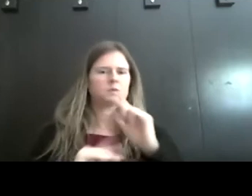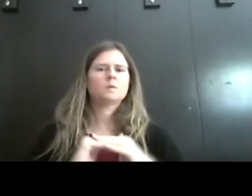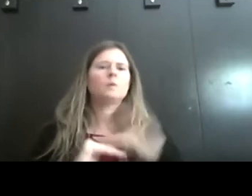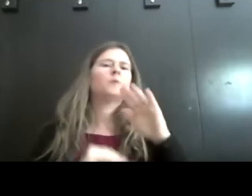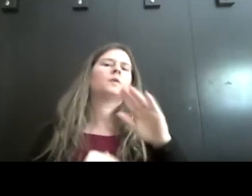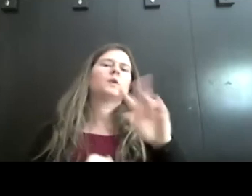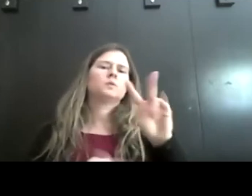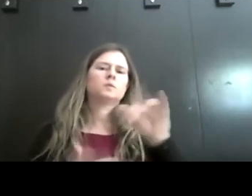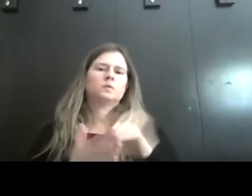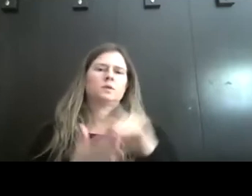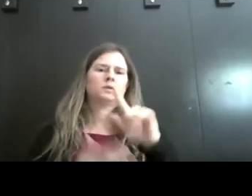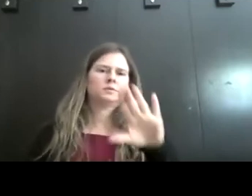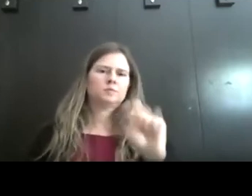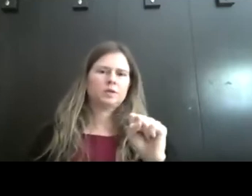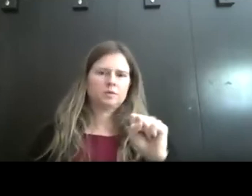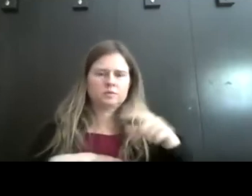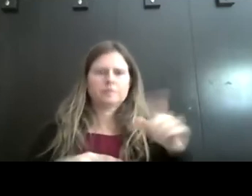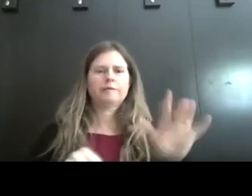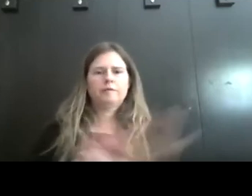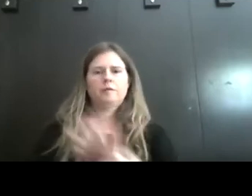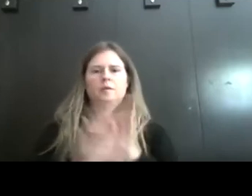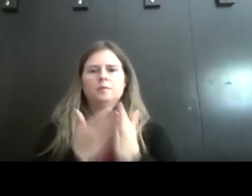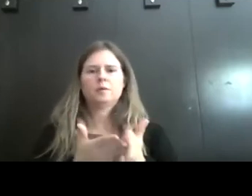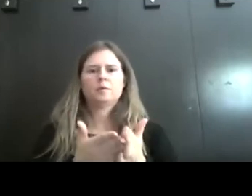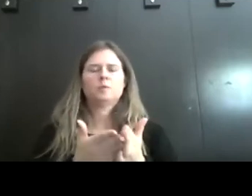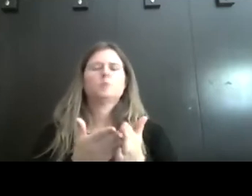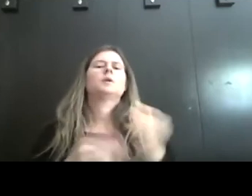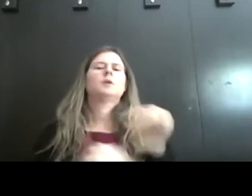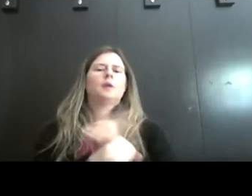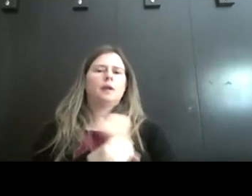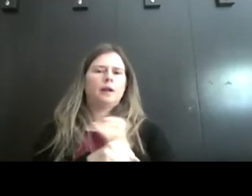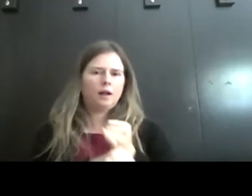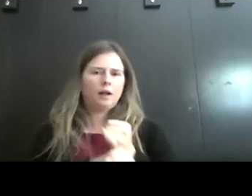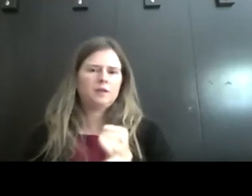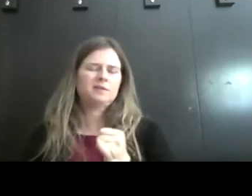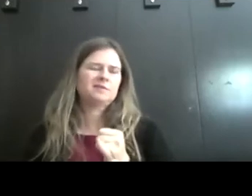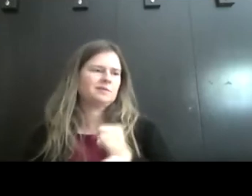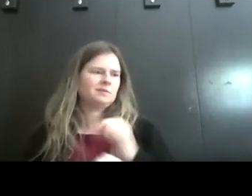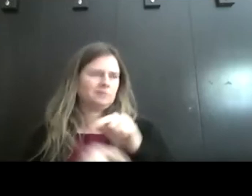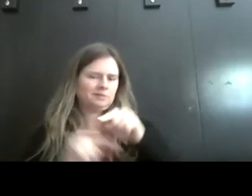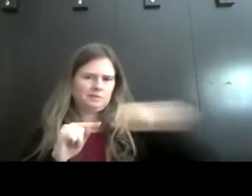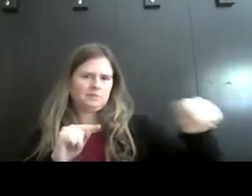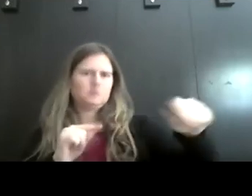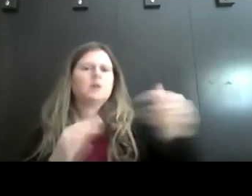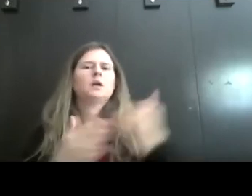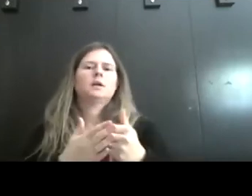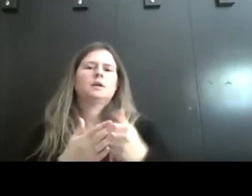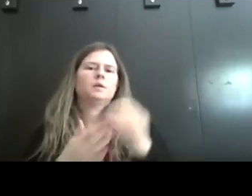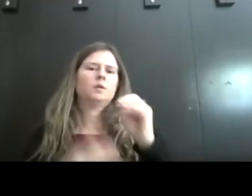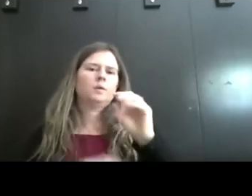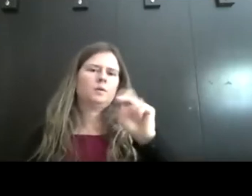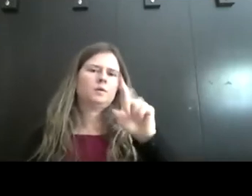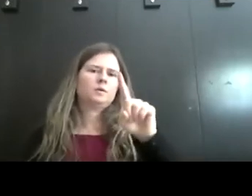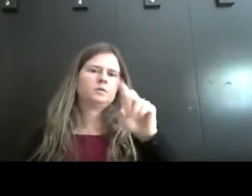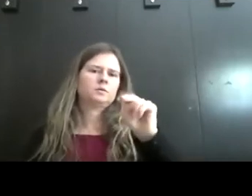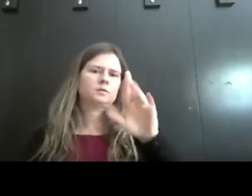canoe when we paddle from Channel Islands Harbor, which is Oxnard, California. That's where we usually leave from, because from